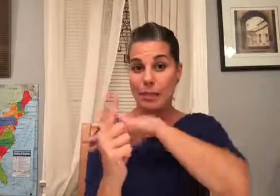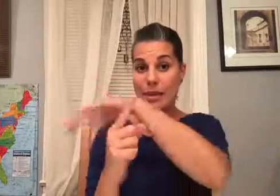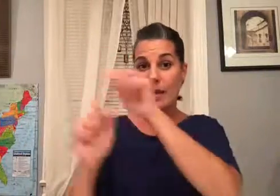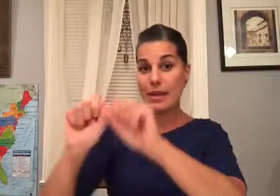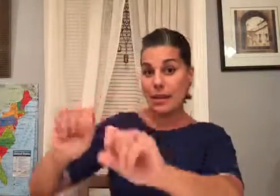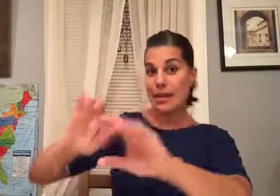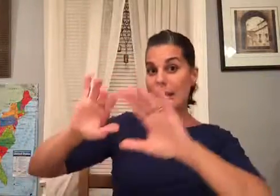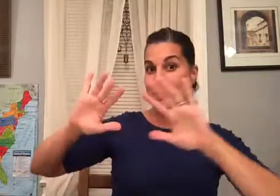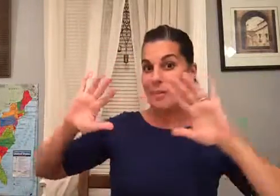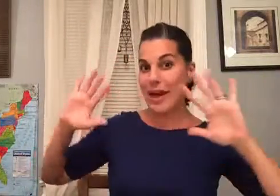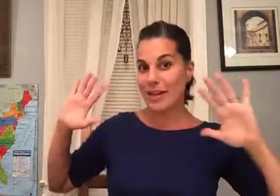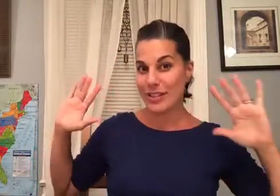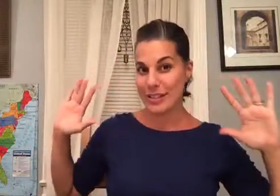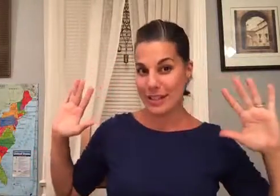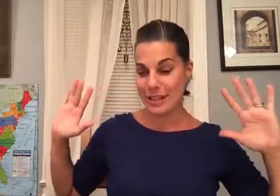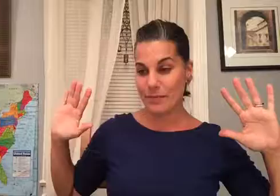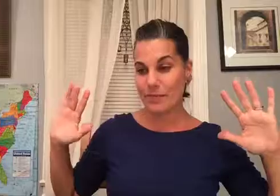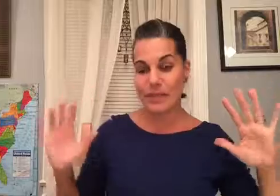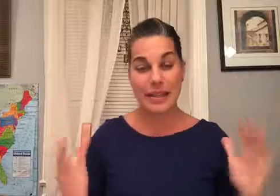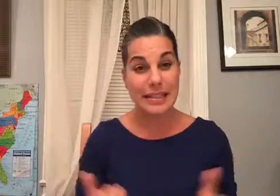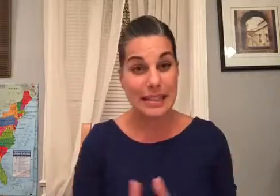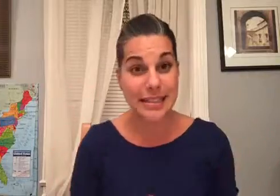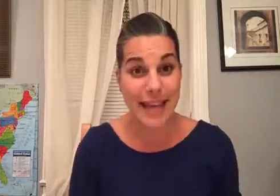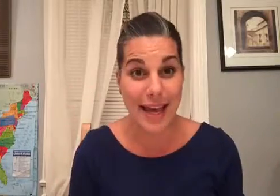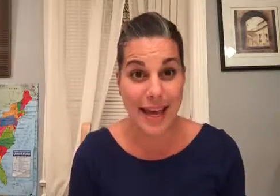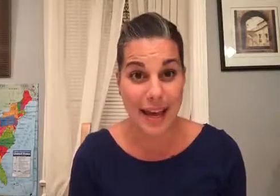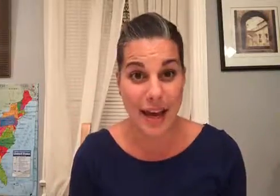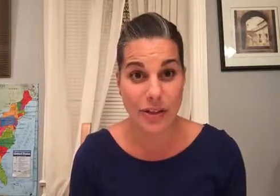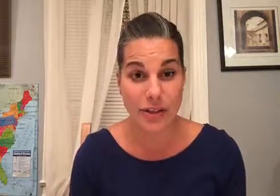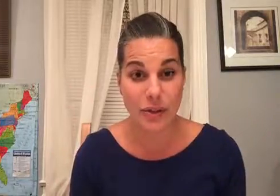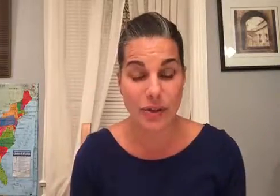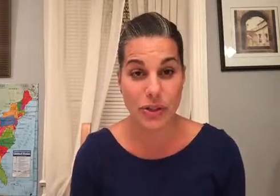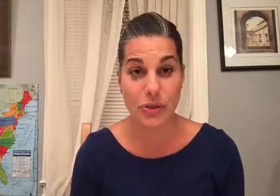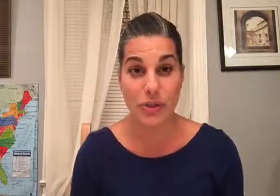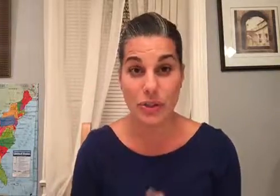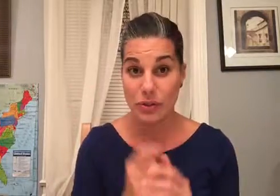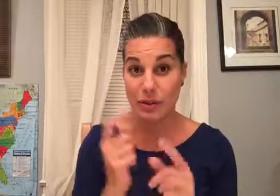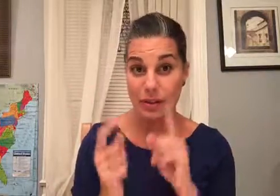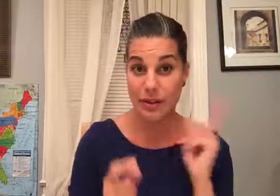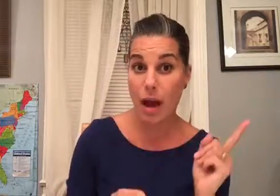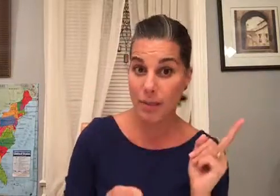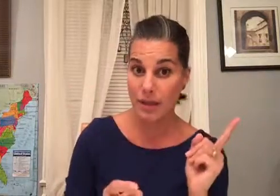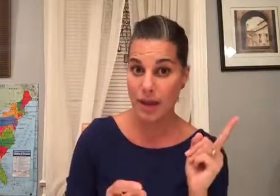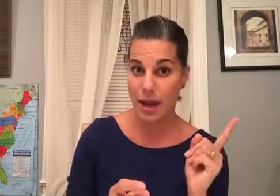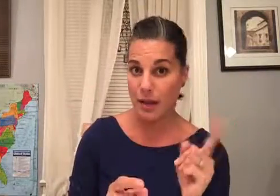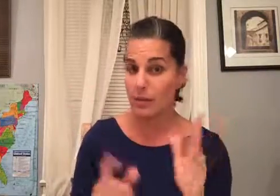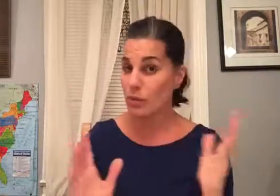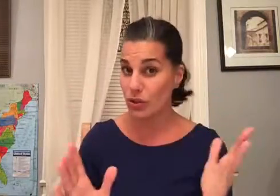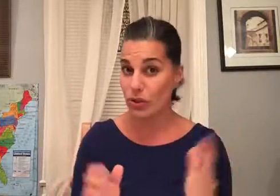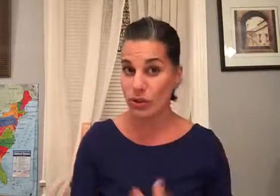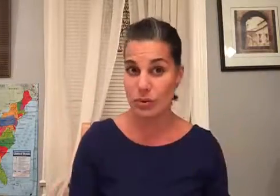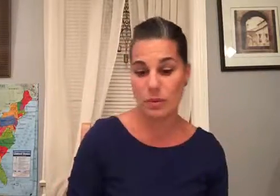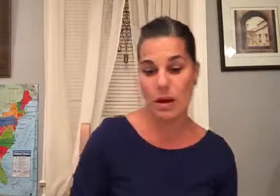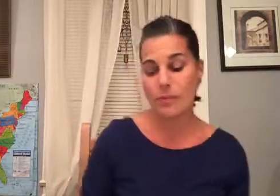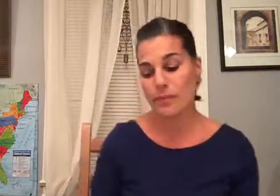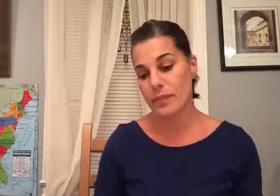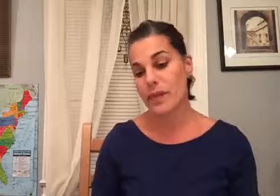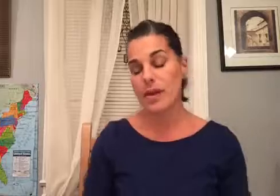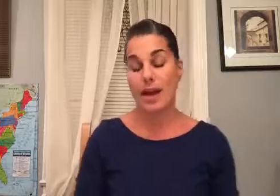wrapped in majesty. Today, I showed it to you using the opposite hand, which you can do as well. And